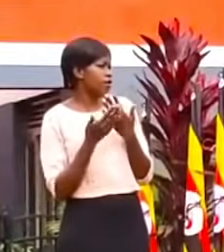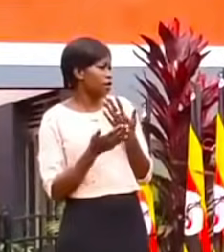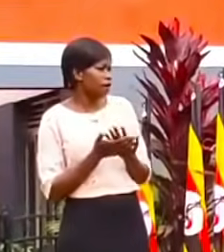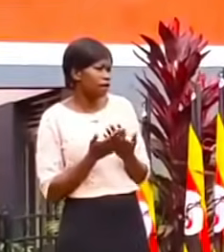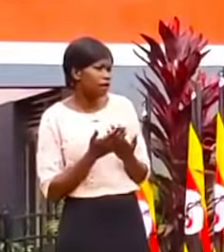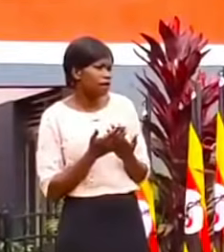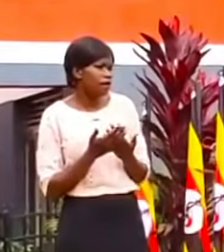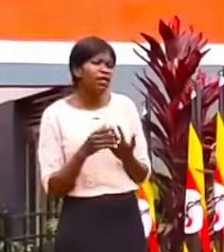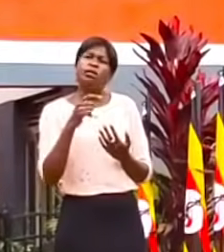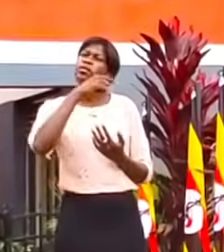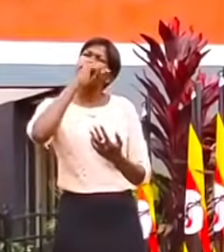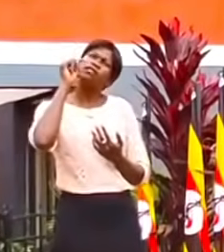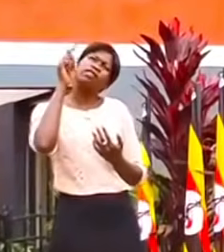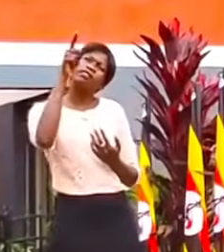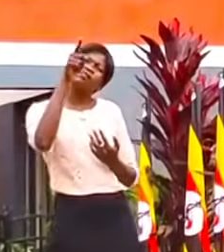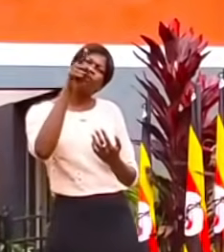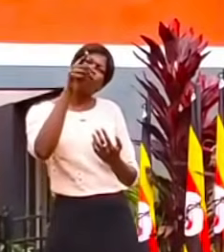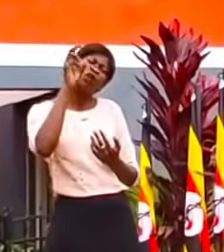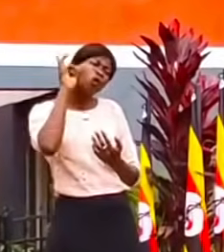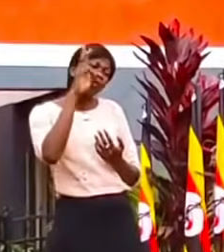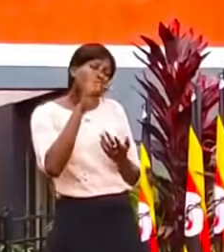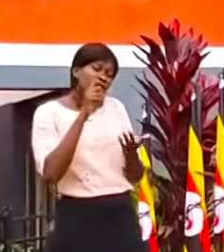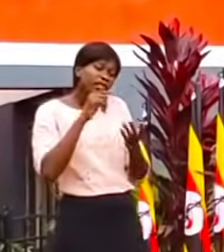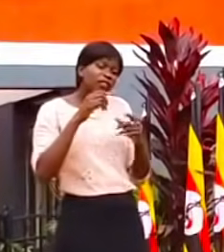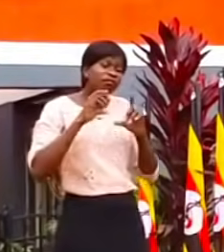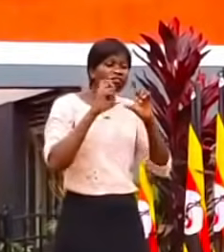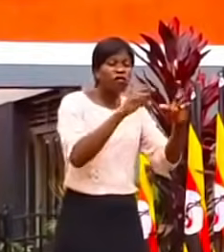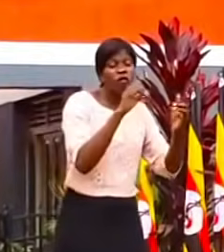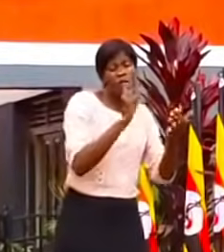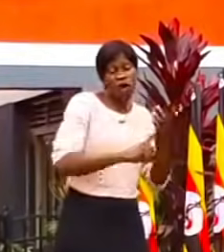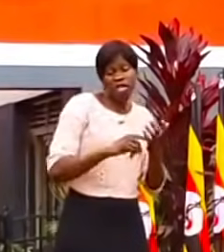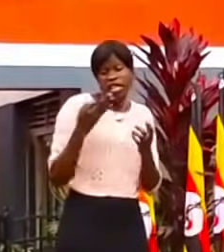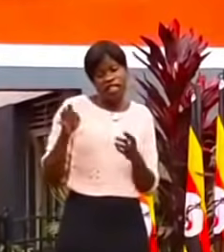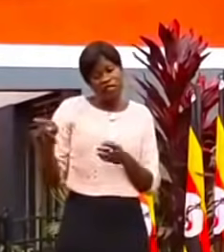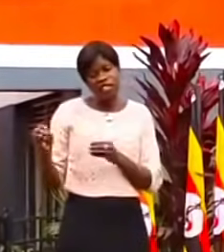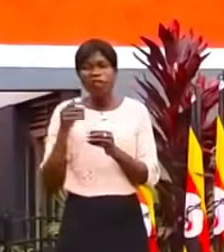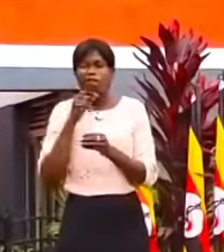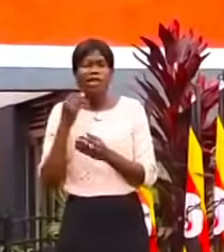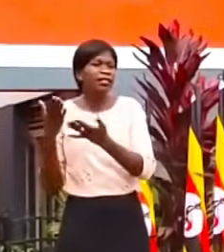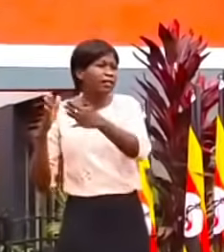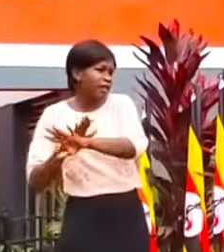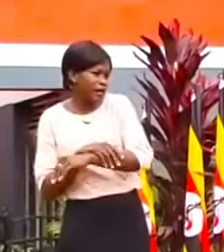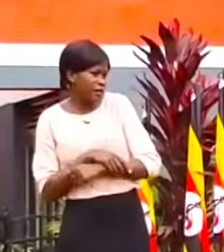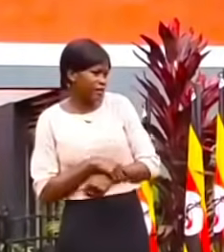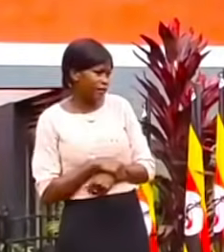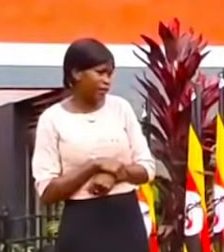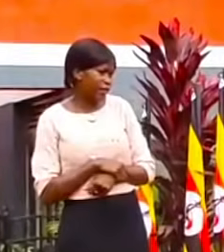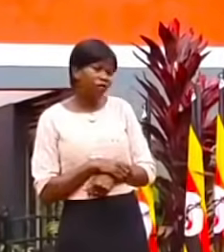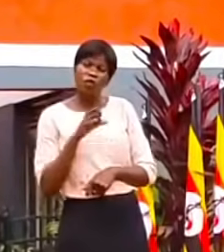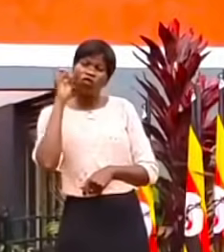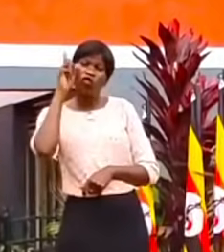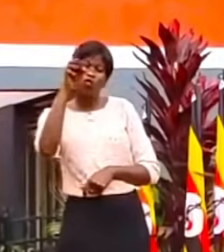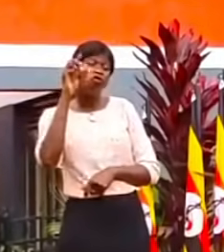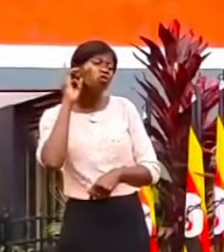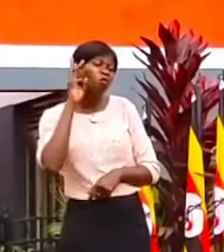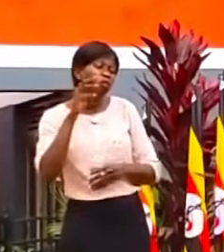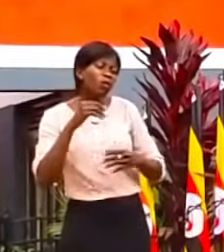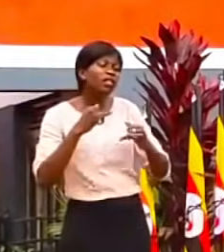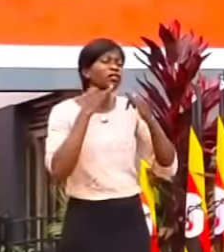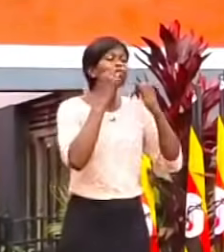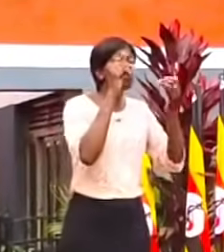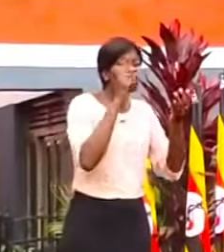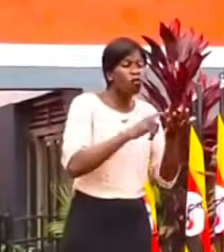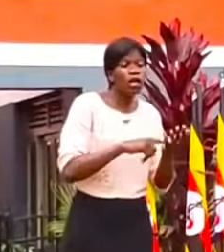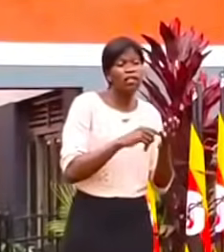What will Mr. Museveni and these people tell Ugandans if Segirinya dies, for example, in this drama? Because